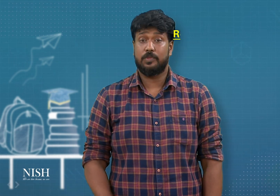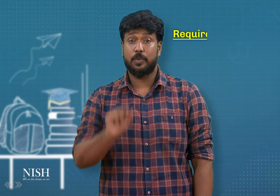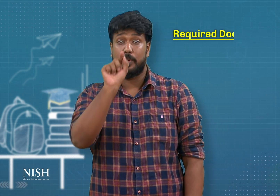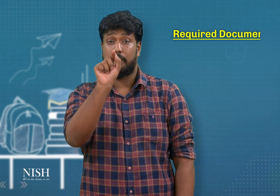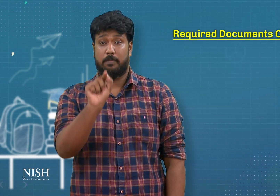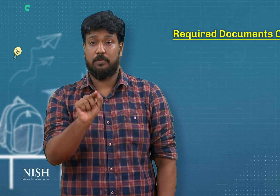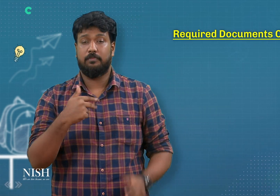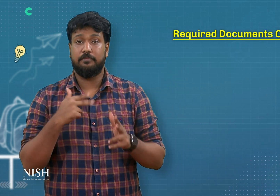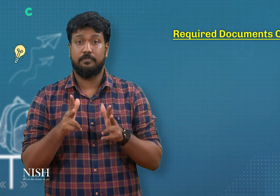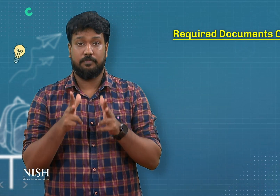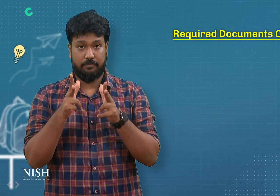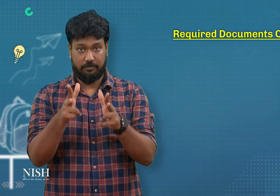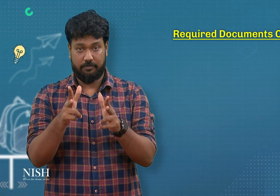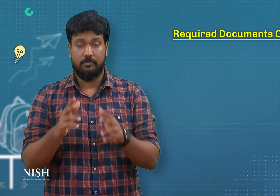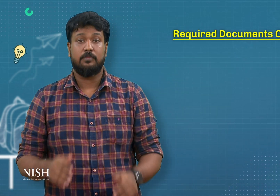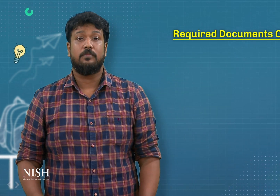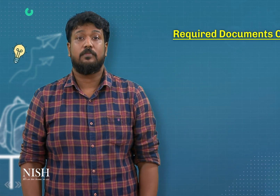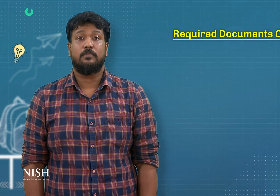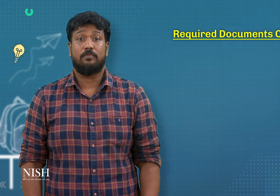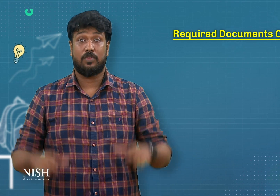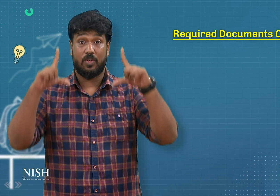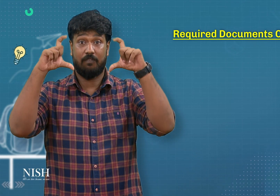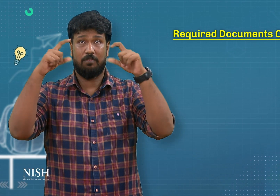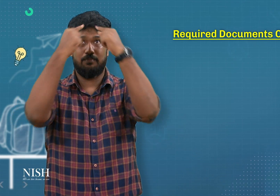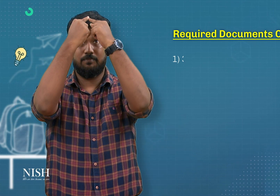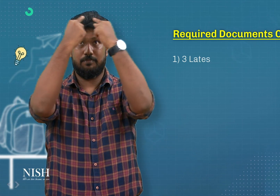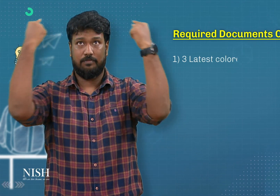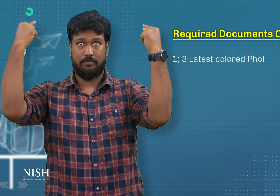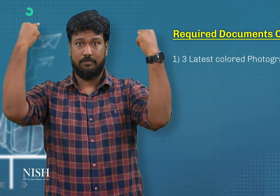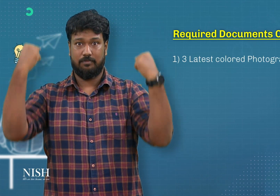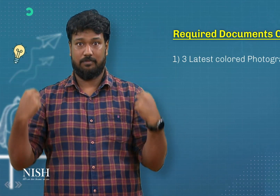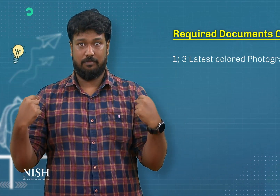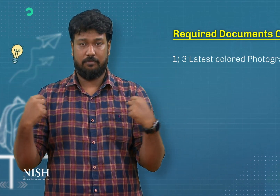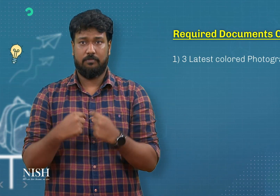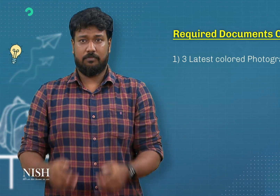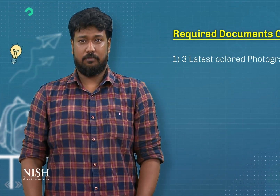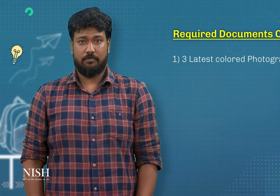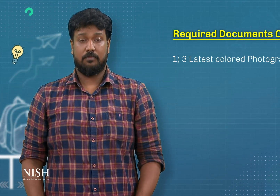Let's see the required documents checklist. 3 latest colored photograph,